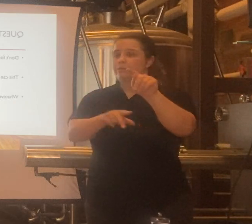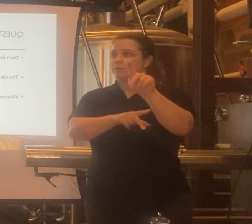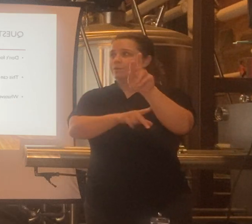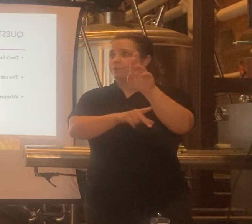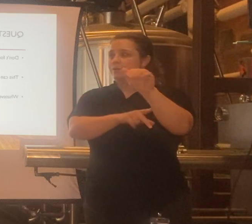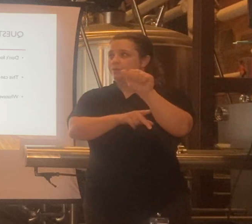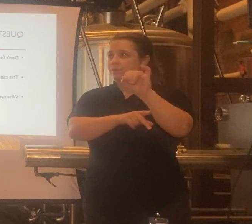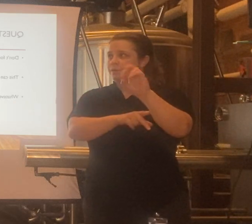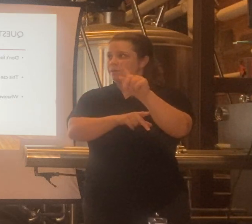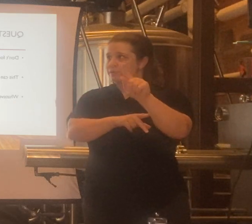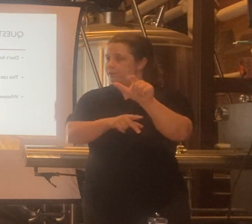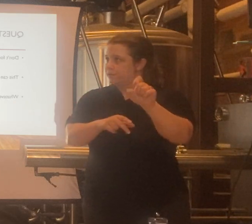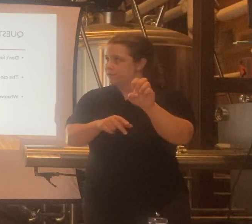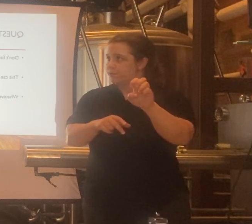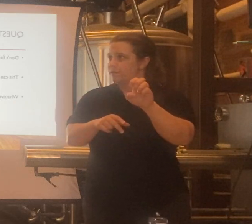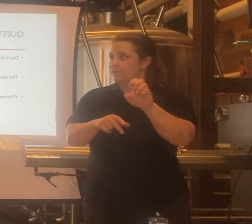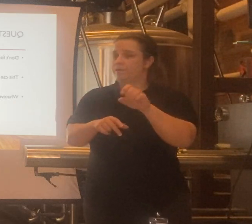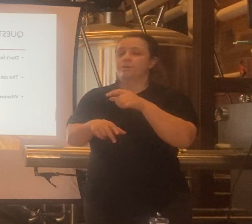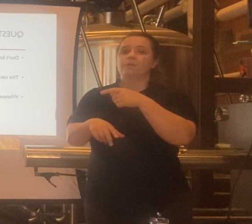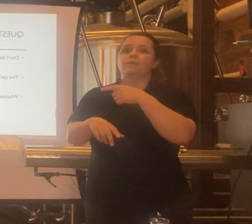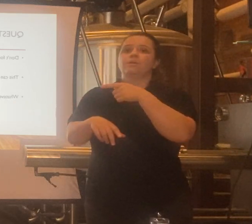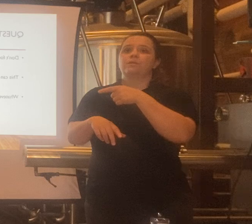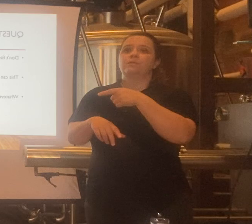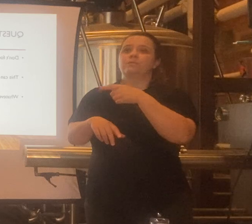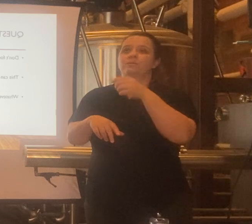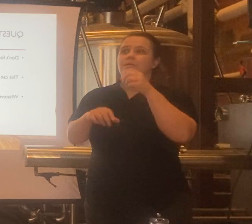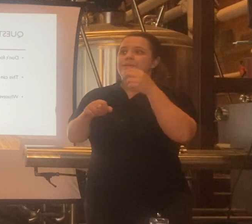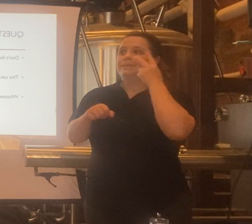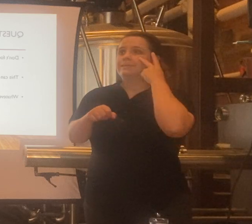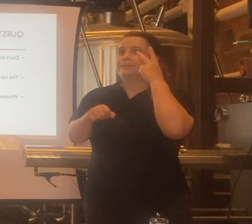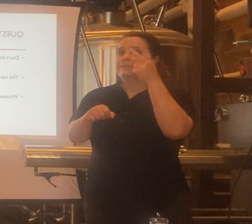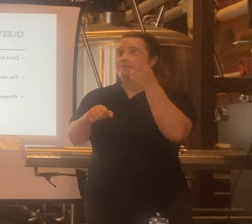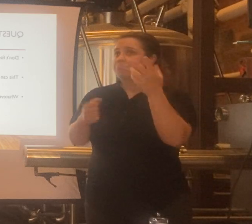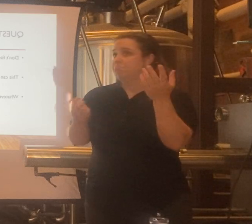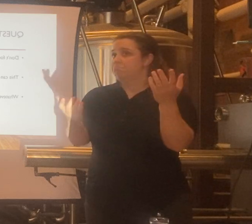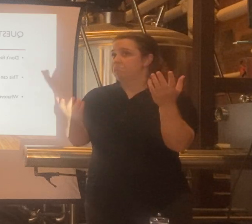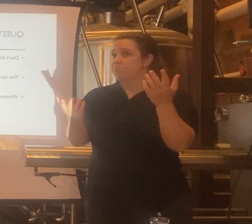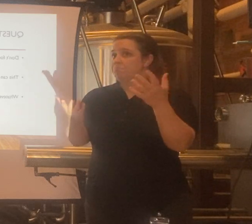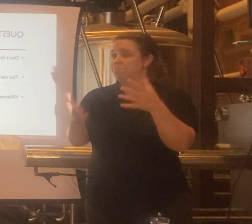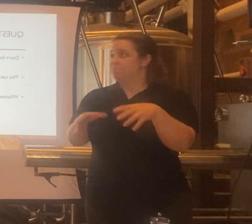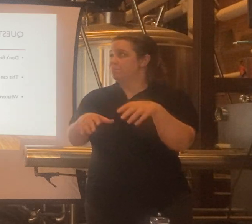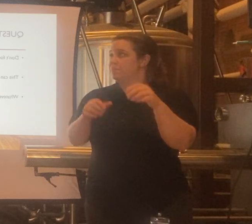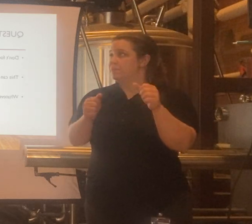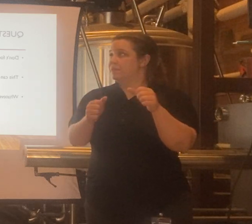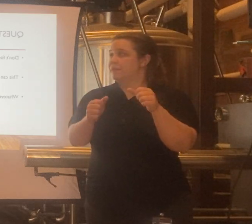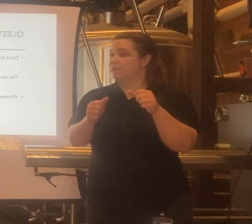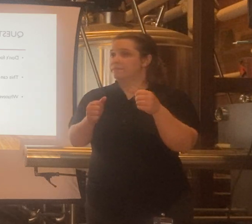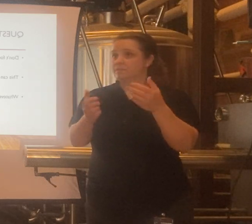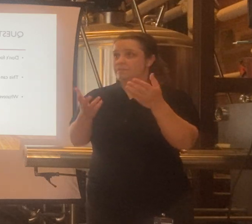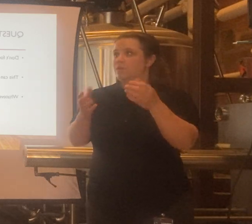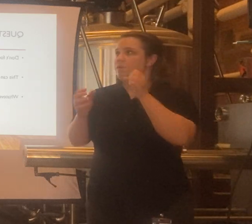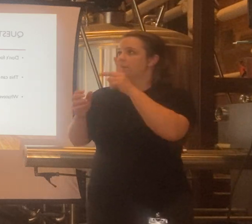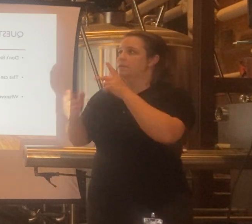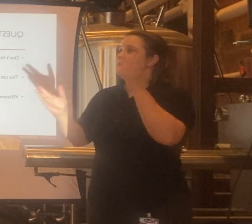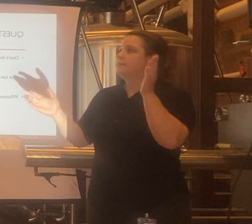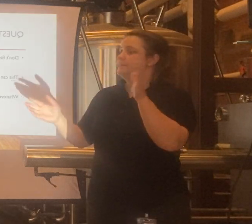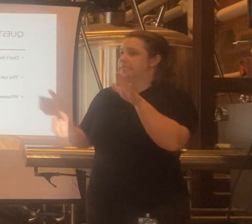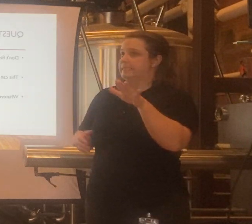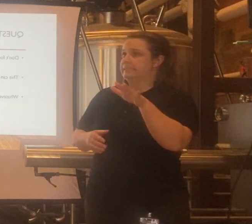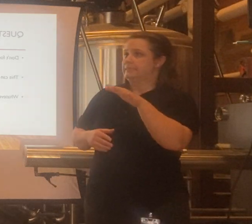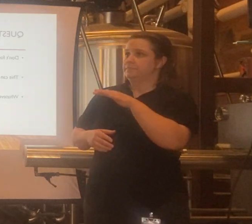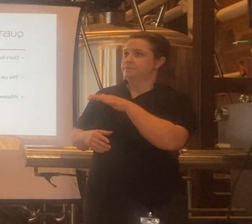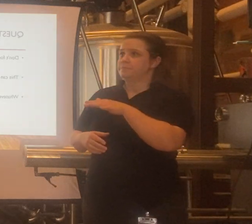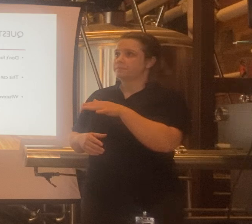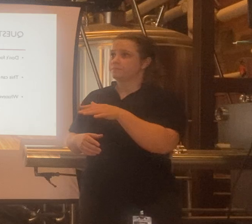and you can see what he takes on the road whenever he has to go, right? Yep. Okay. be Hey, here. for